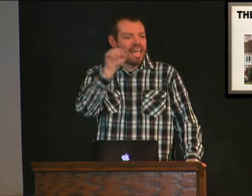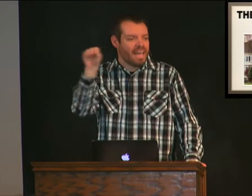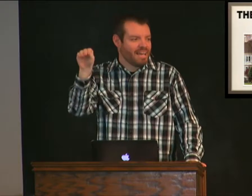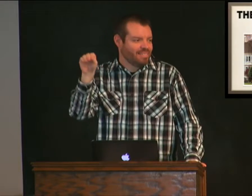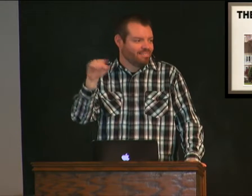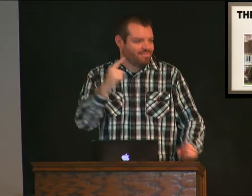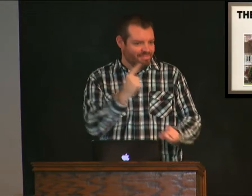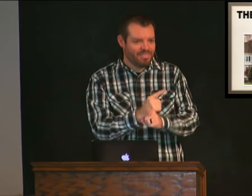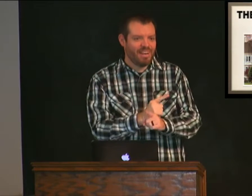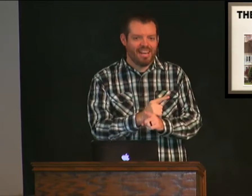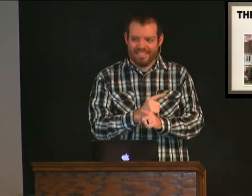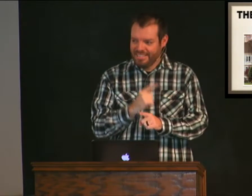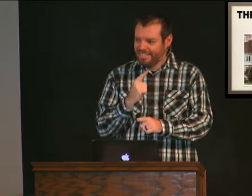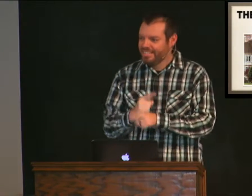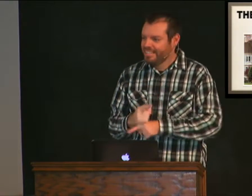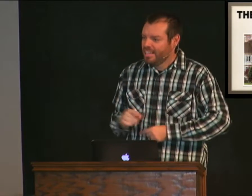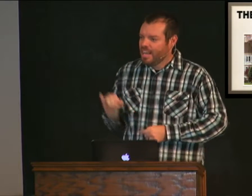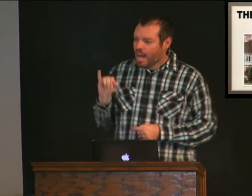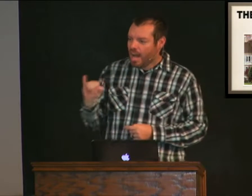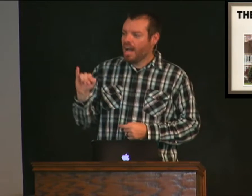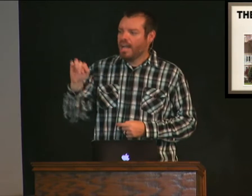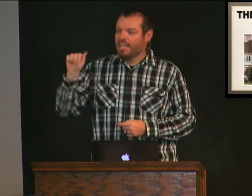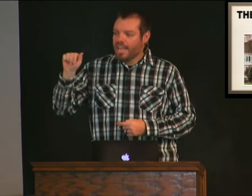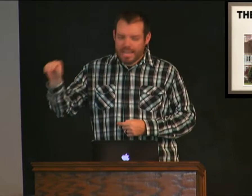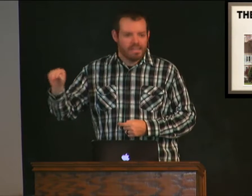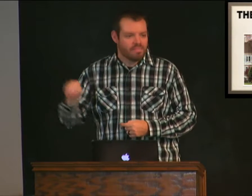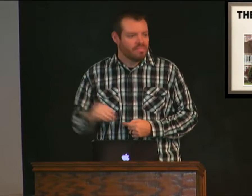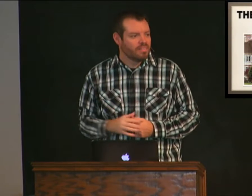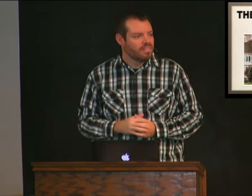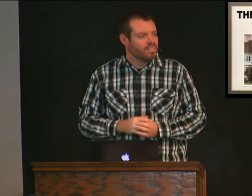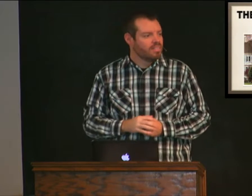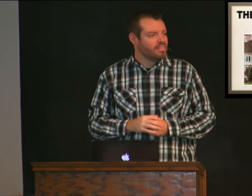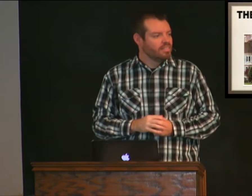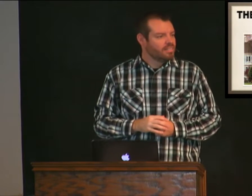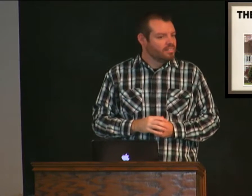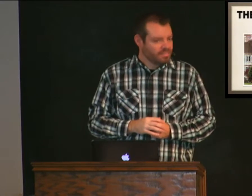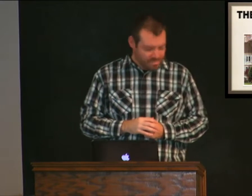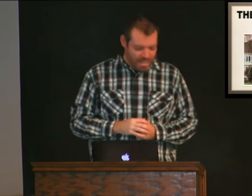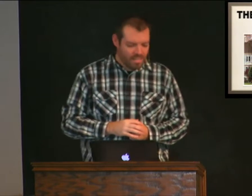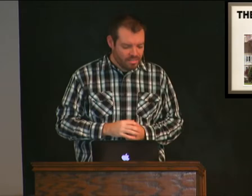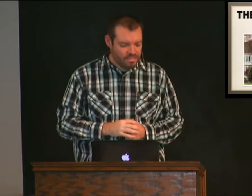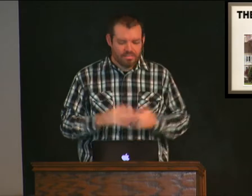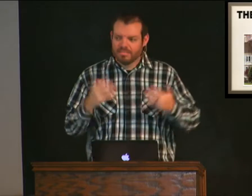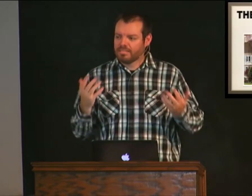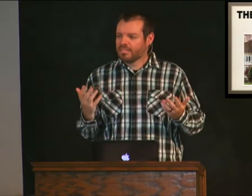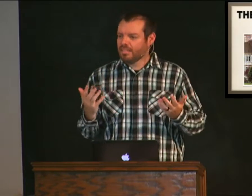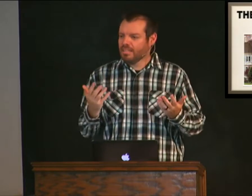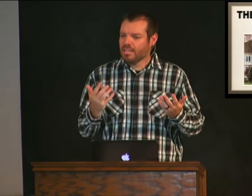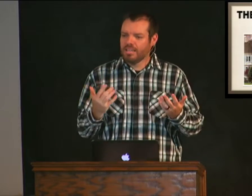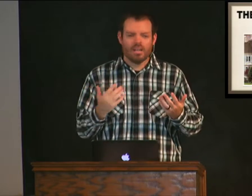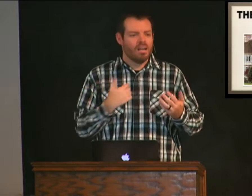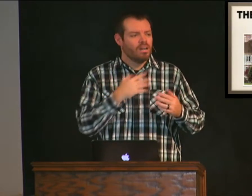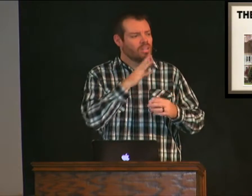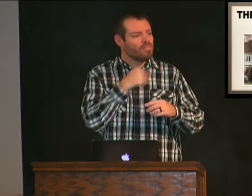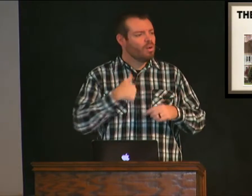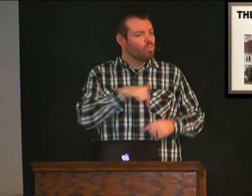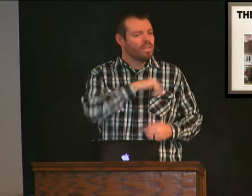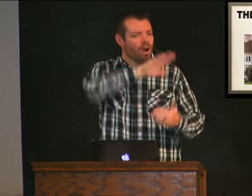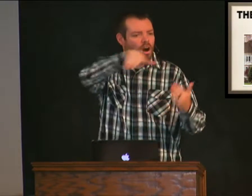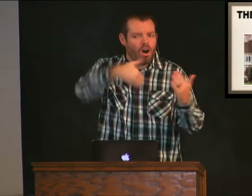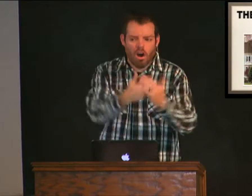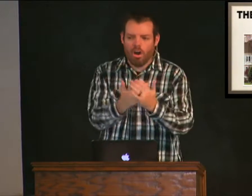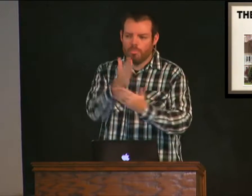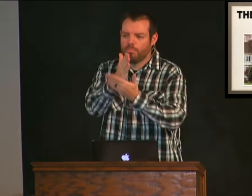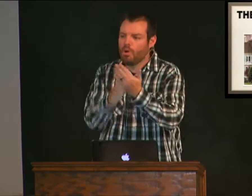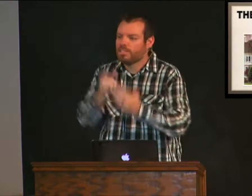I am, right? I am. Yeah. Talk about we